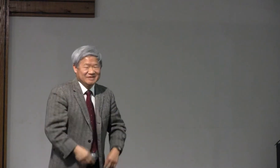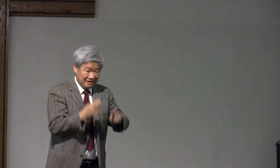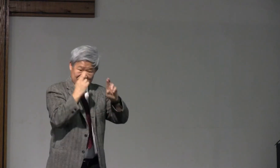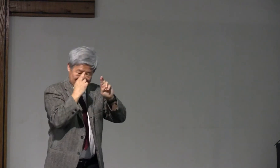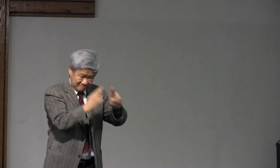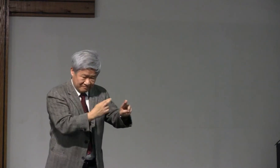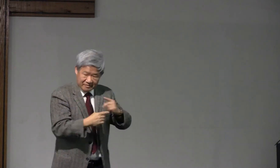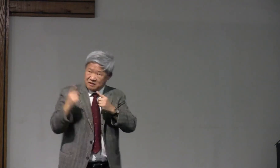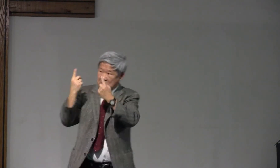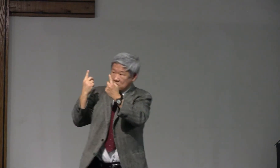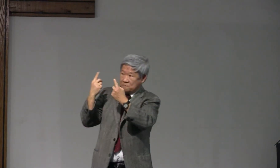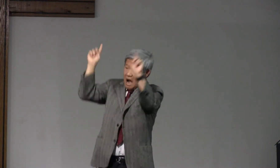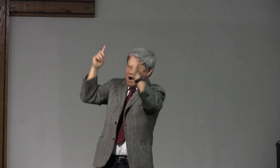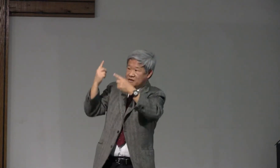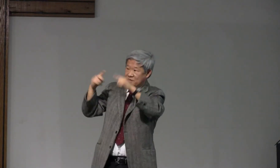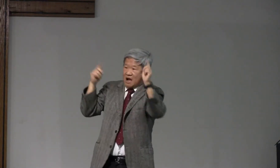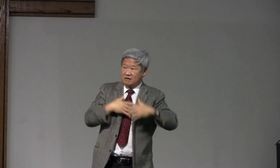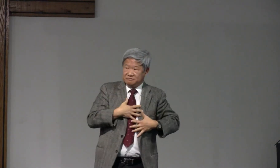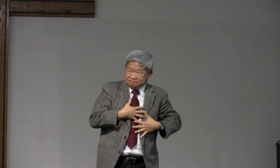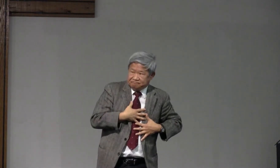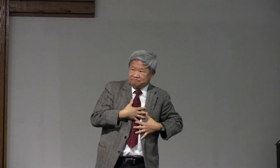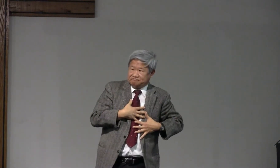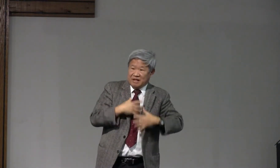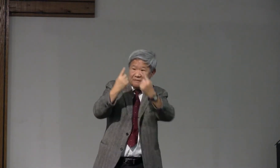conscience. Your conscience